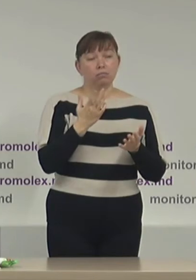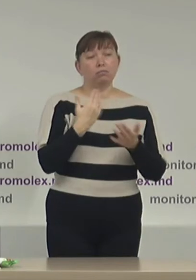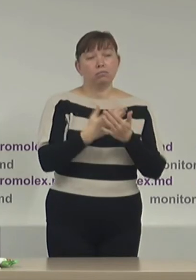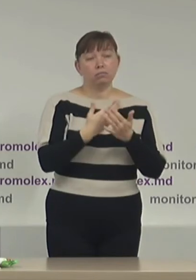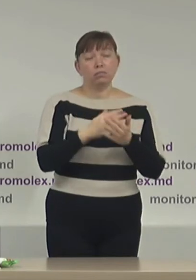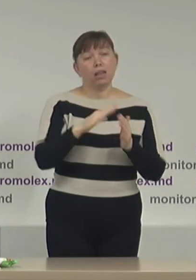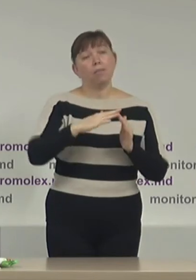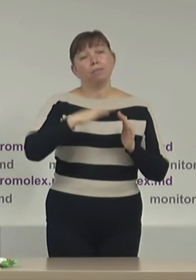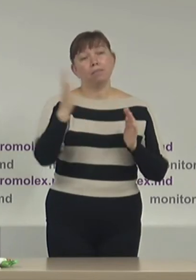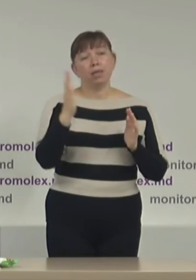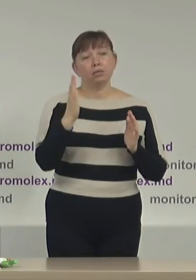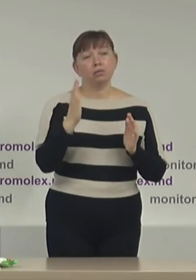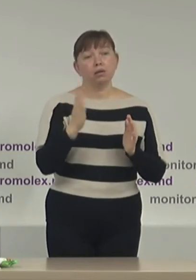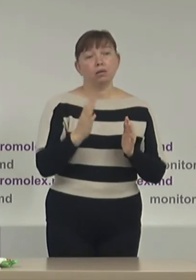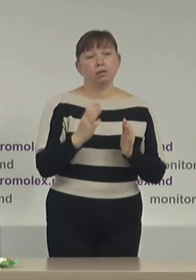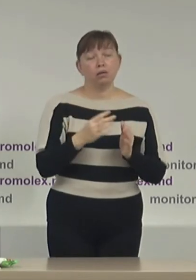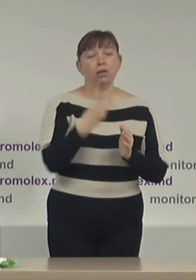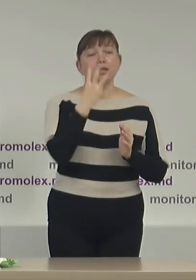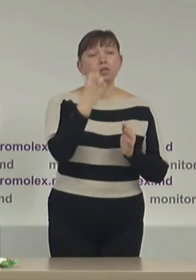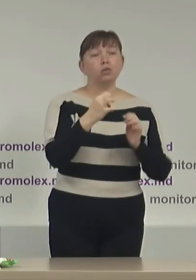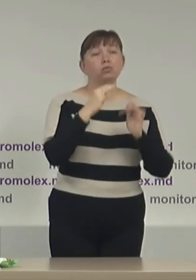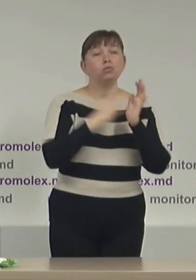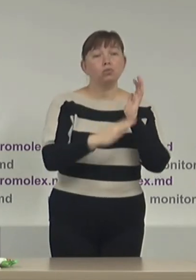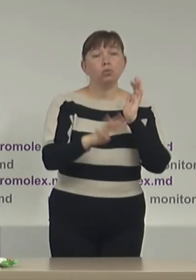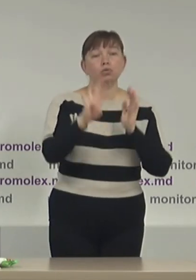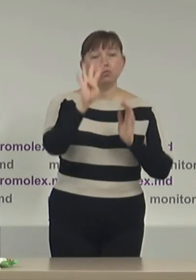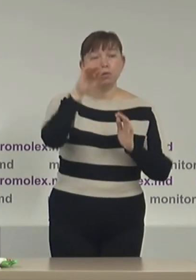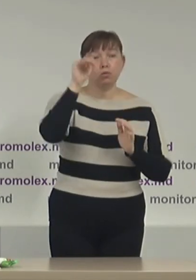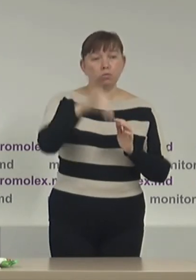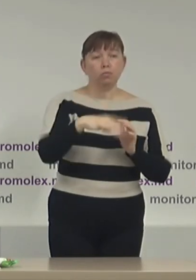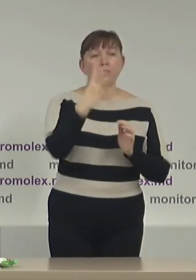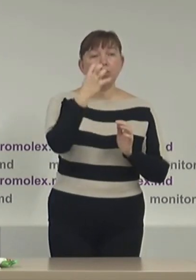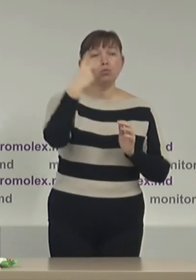they have unreported spending of more than